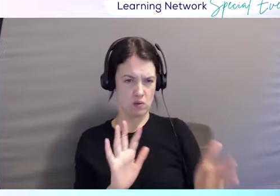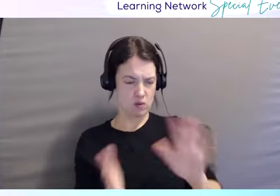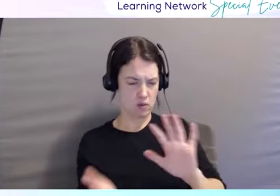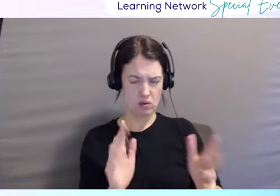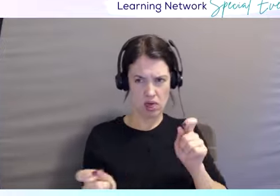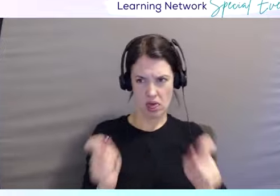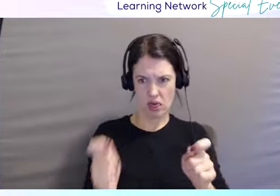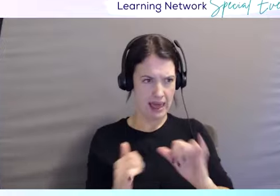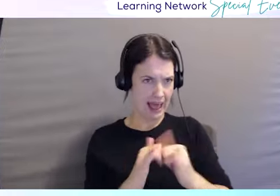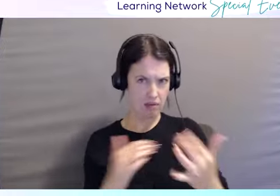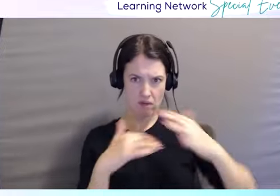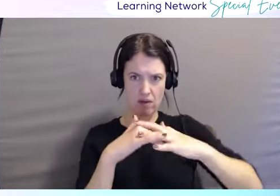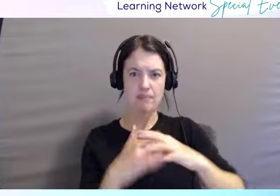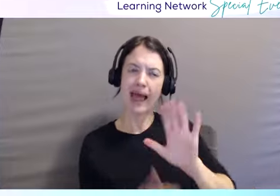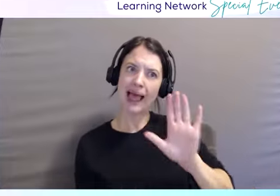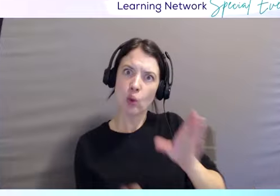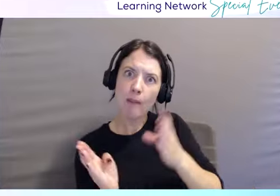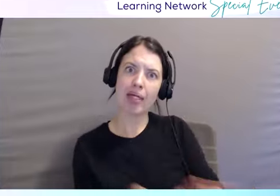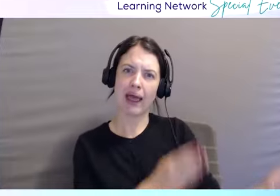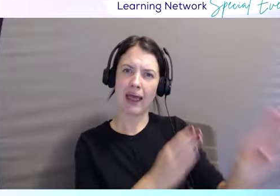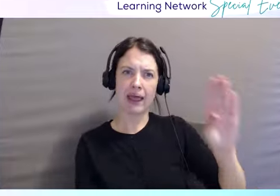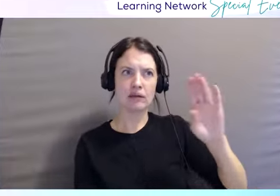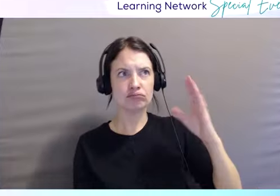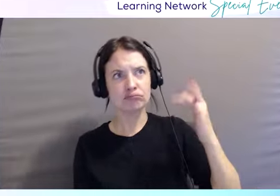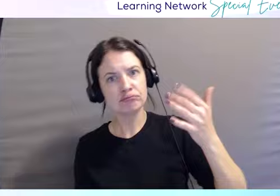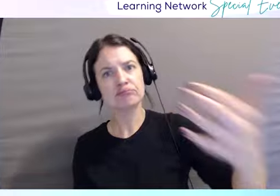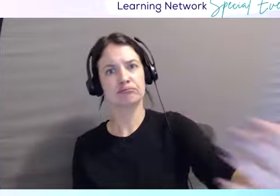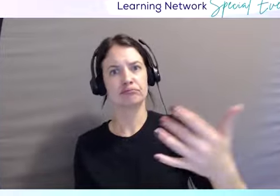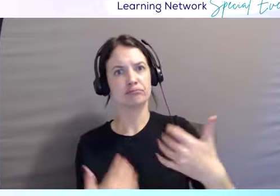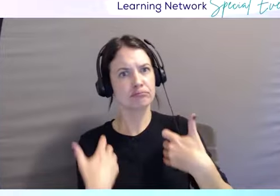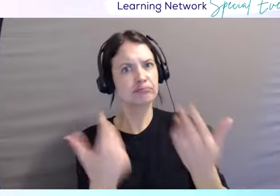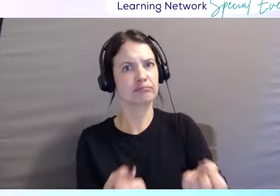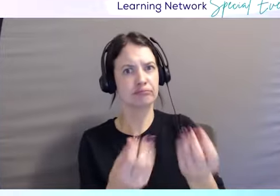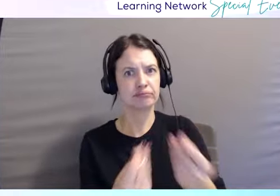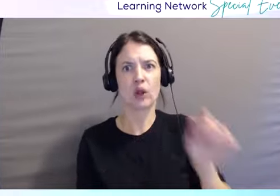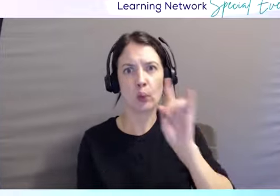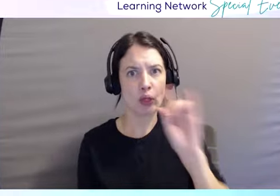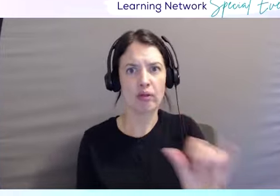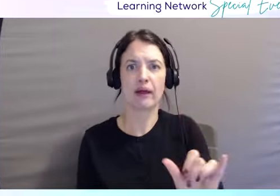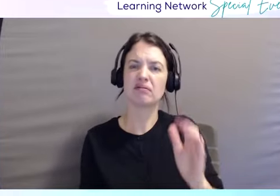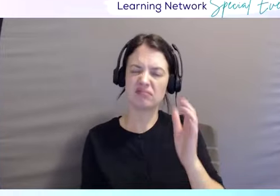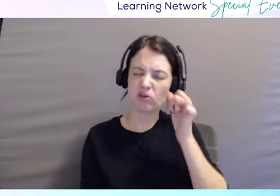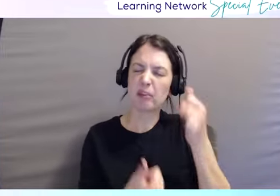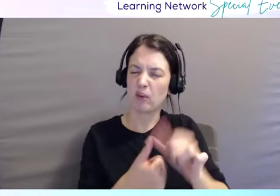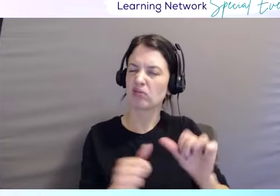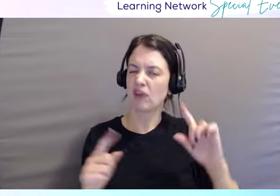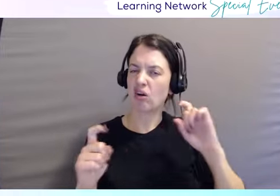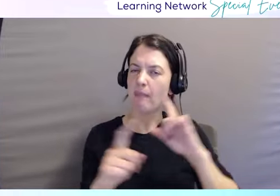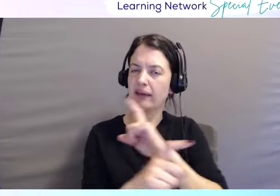journey would look like with all its complexities that I've already mentioned. I just want to give you this set